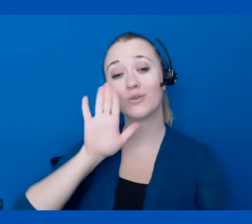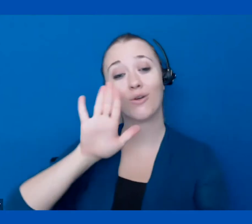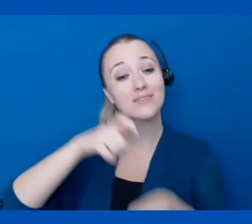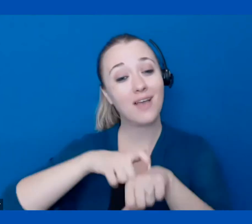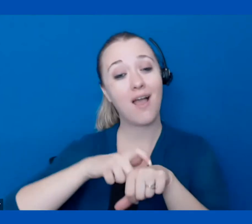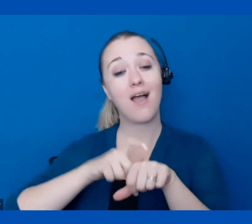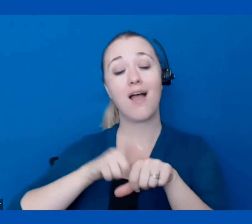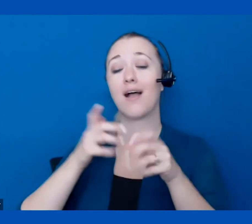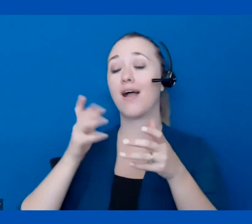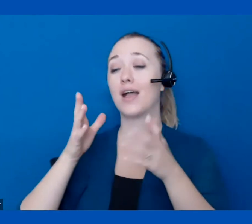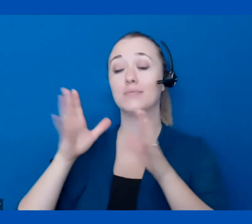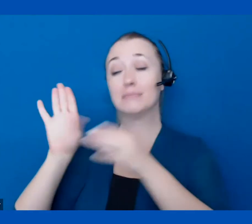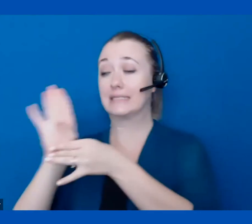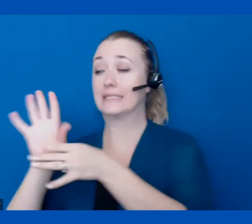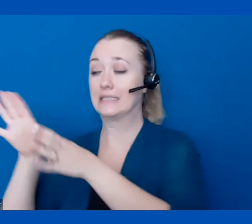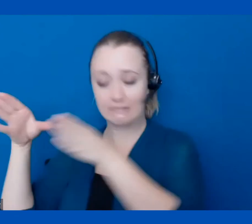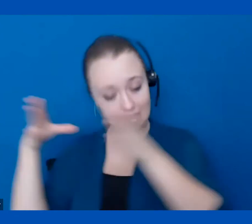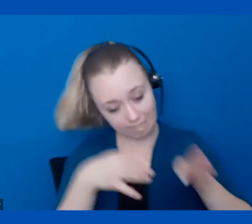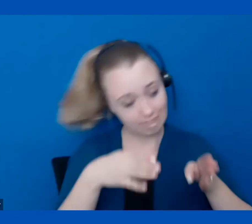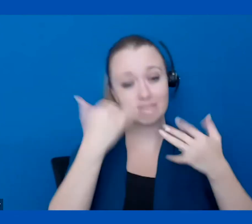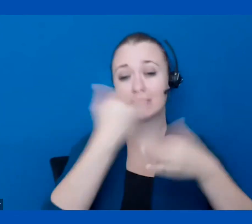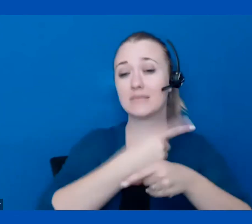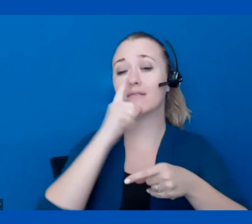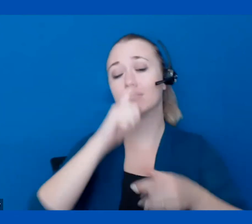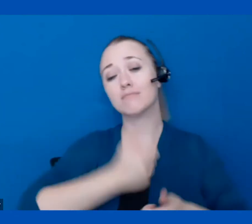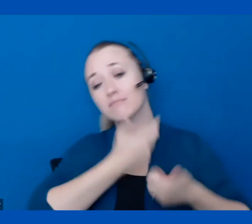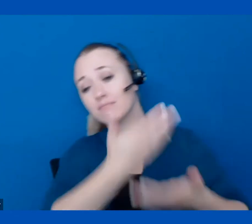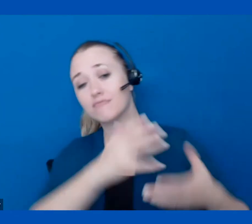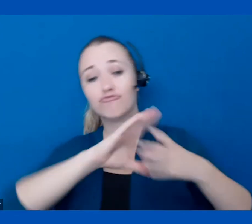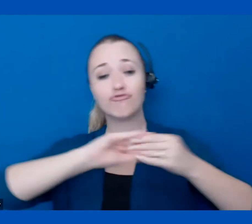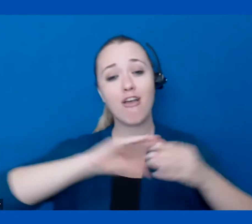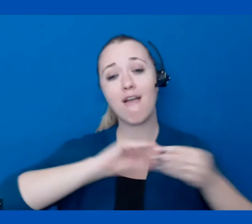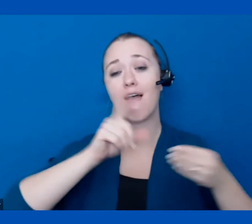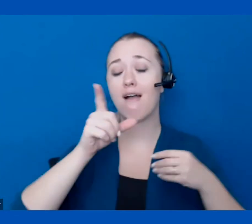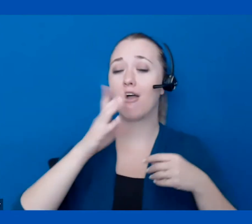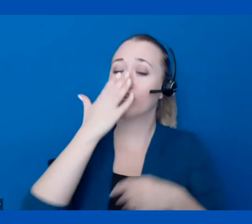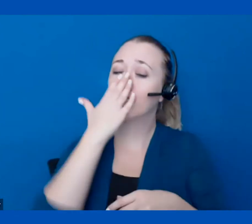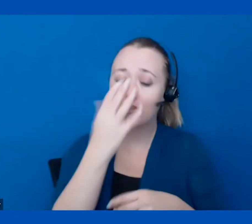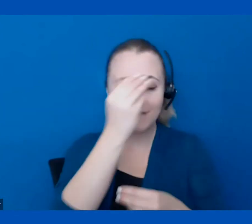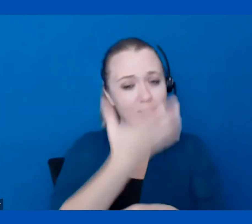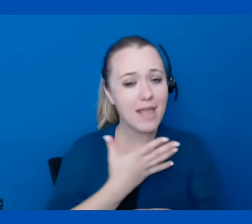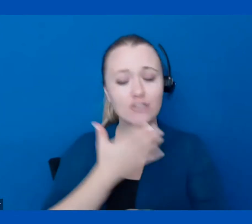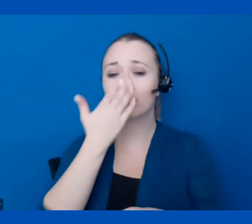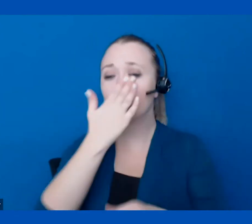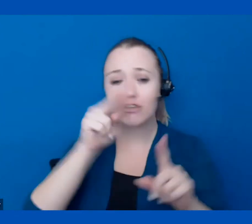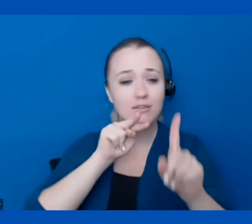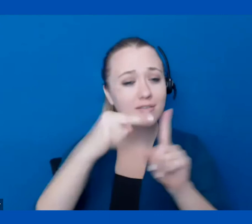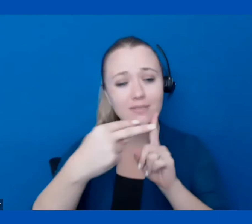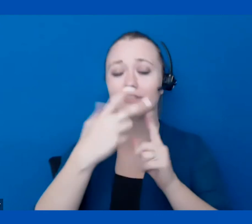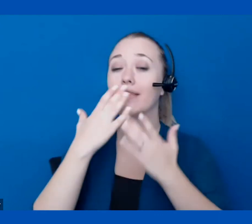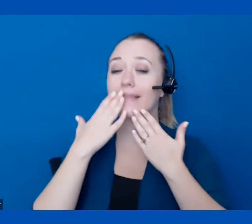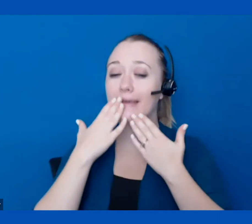with us. You have provided so much insightful information, and I think it's wonderful. And thank you, thank you, thank you.